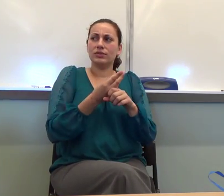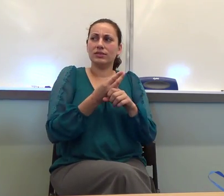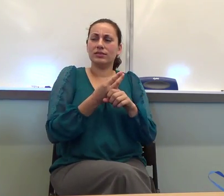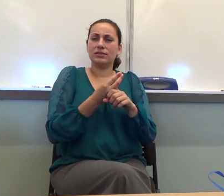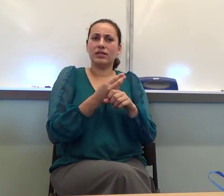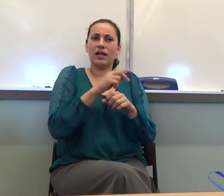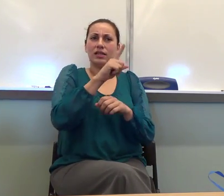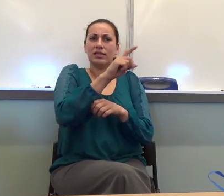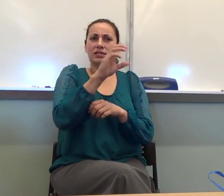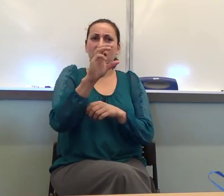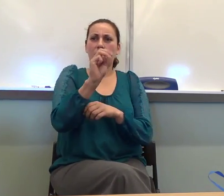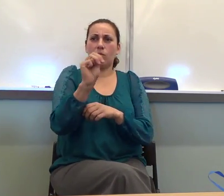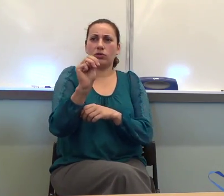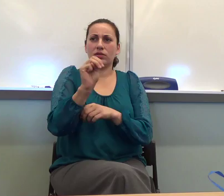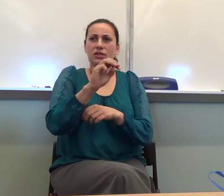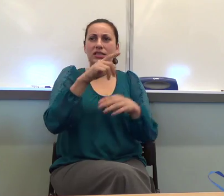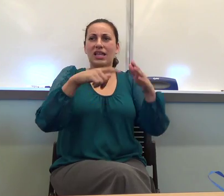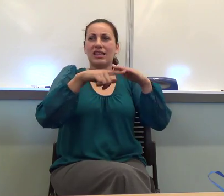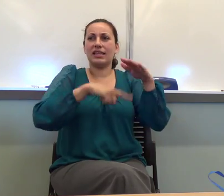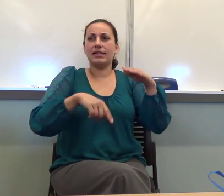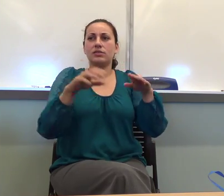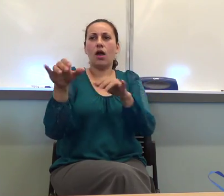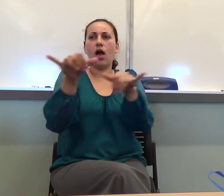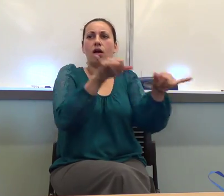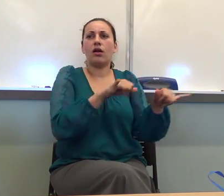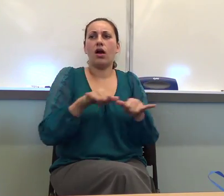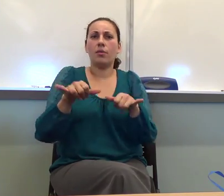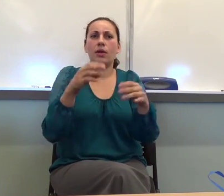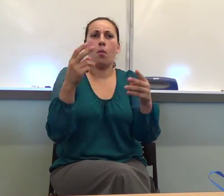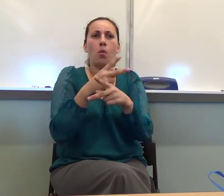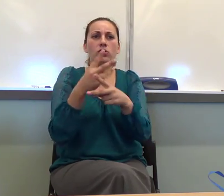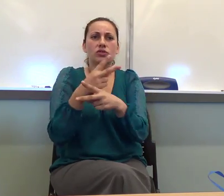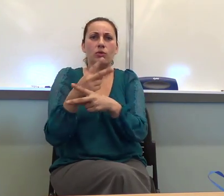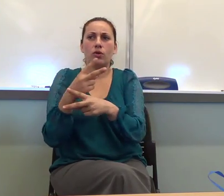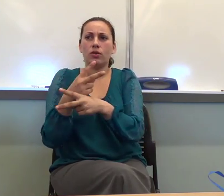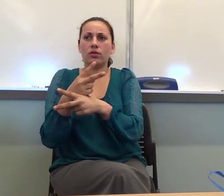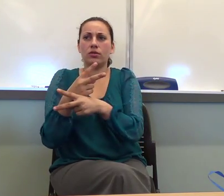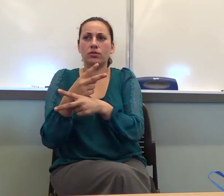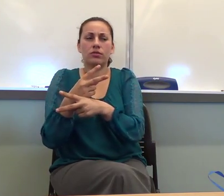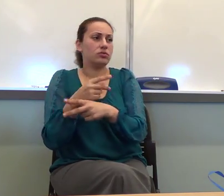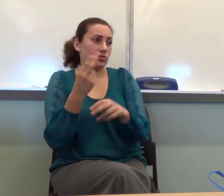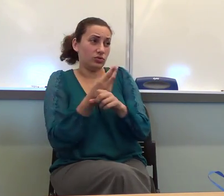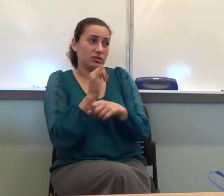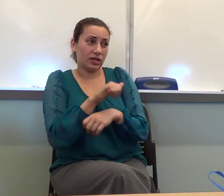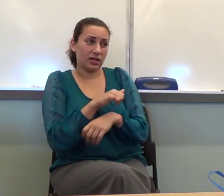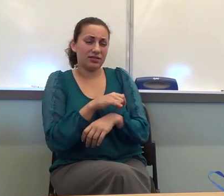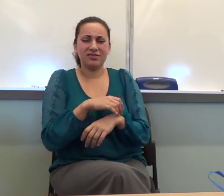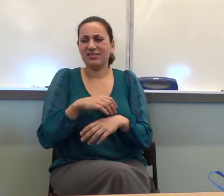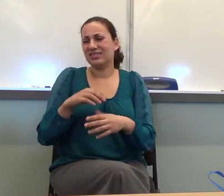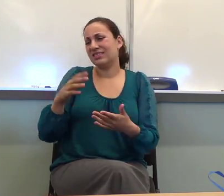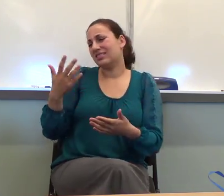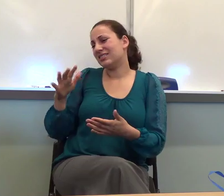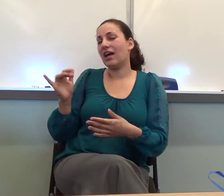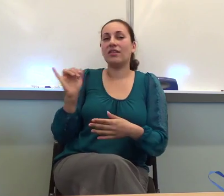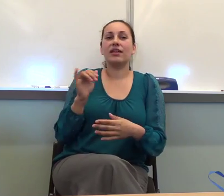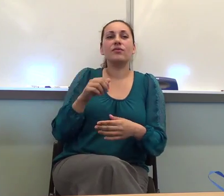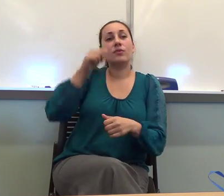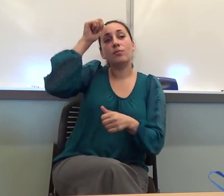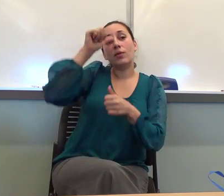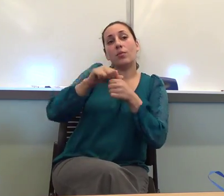here? Using it up here? Yeah, that idea is more like the English sentence. What do I multiply 4